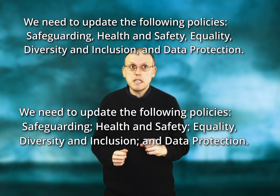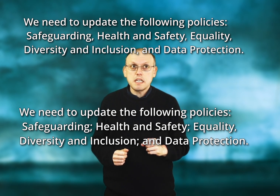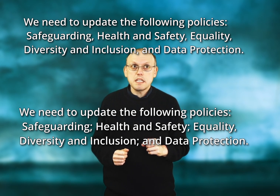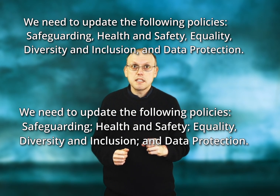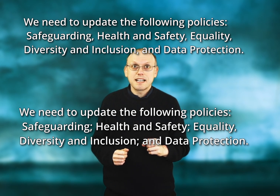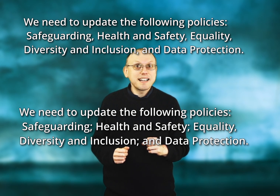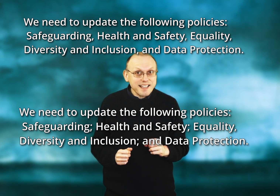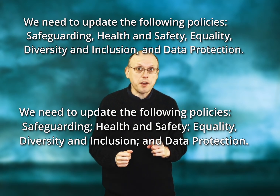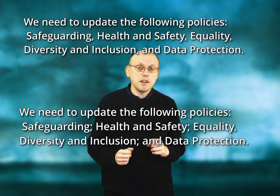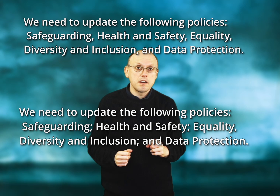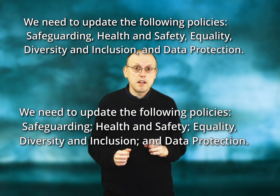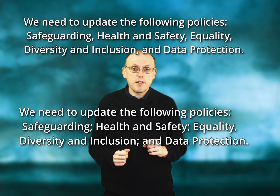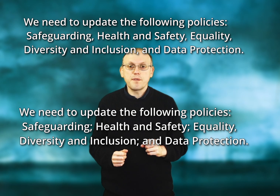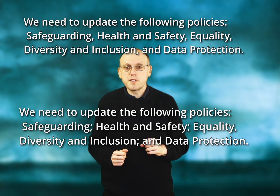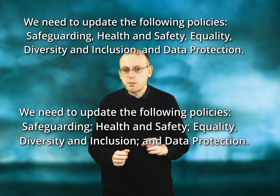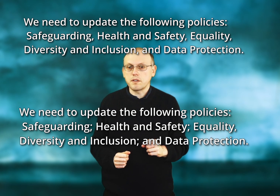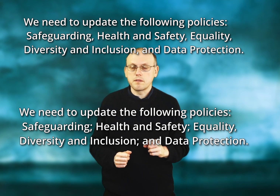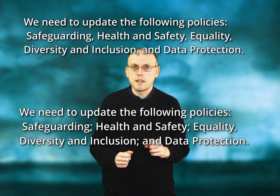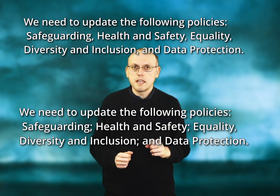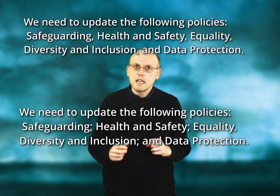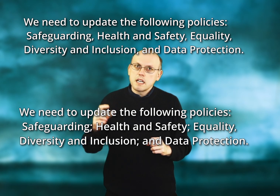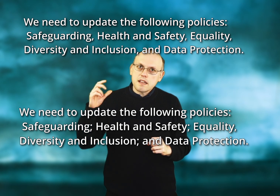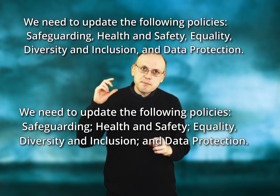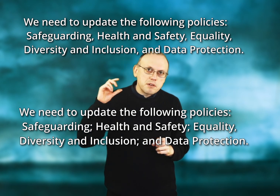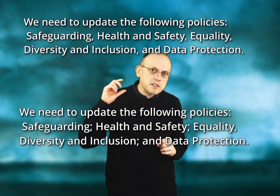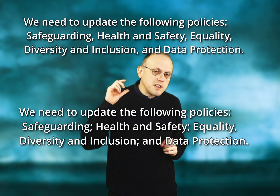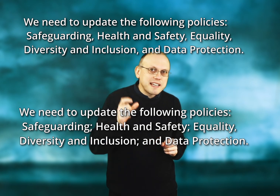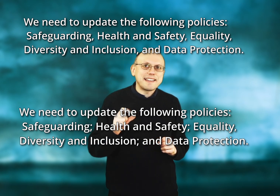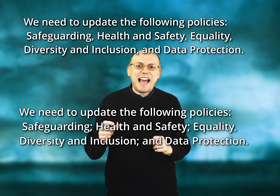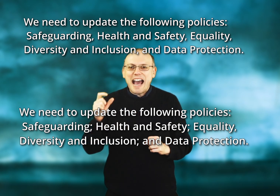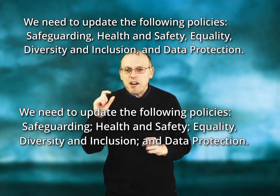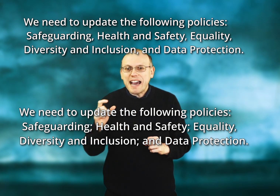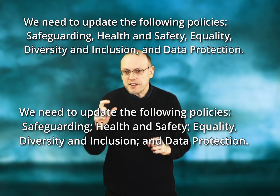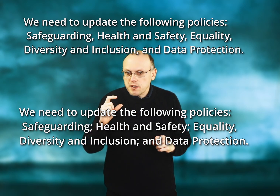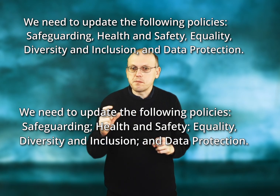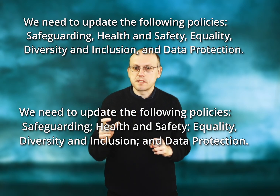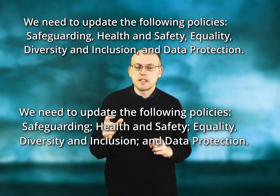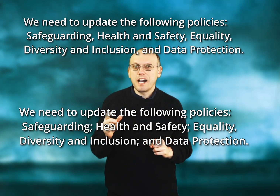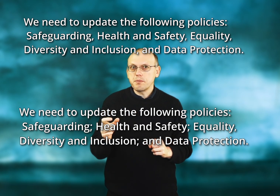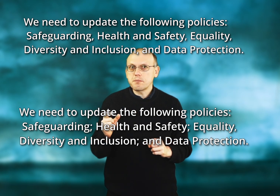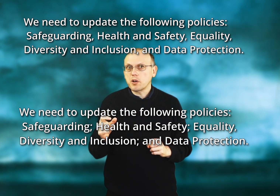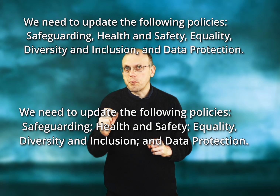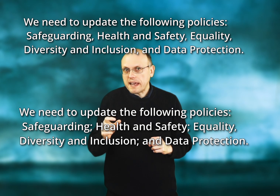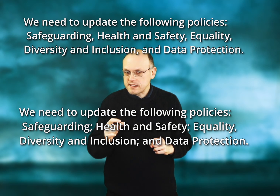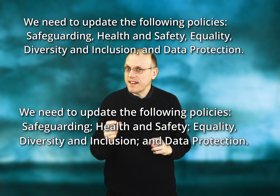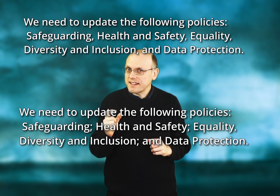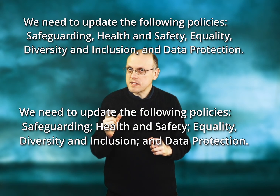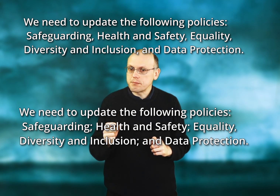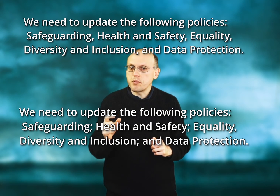is clearer than the first one. And that's because, again, our items are a bit more complex and they are not simple